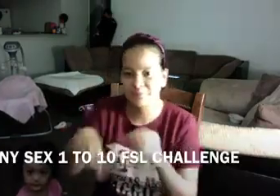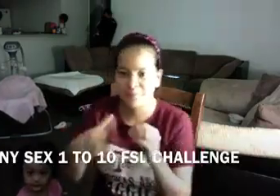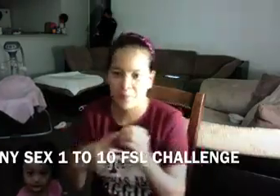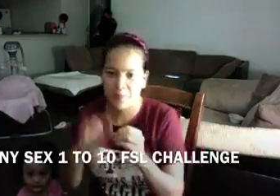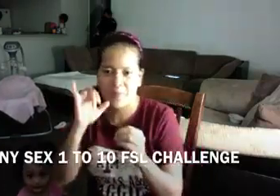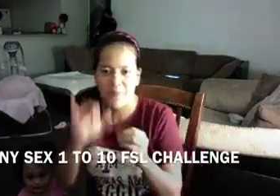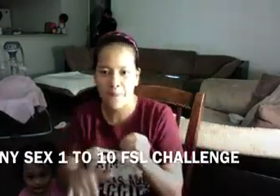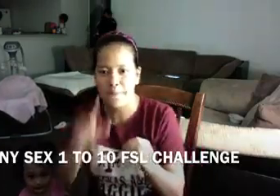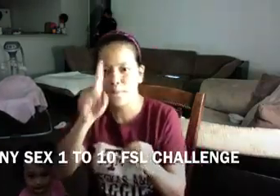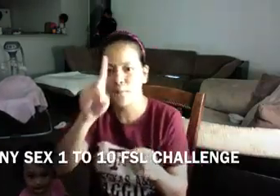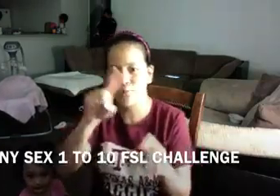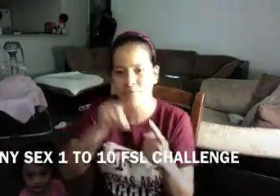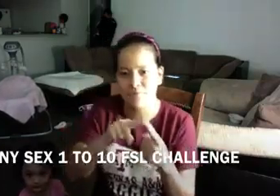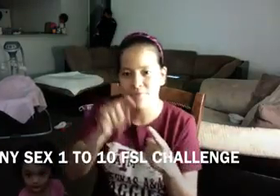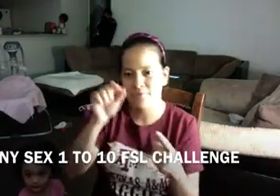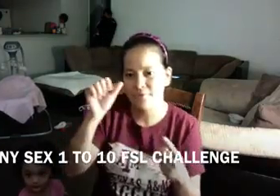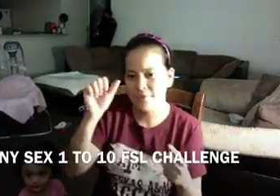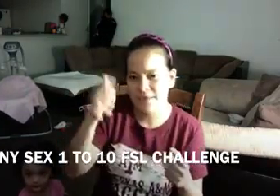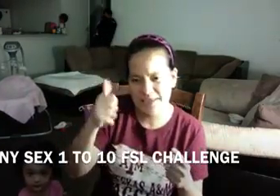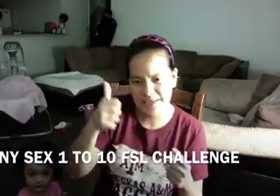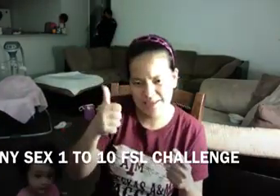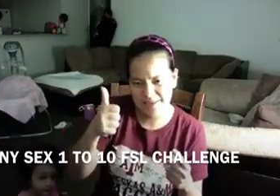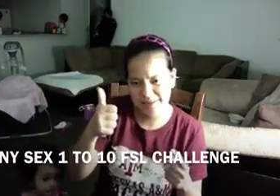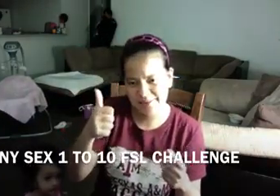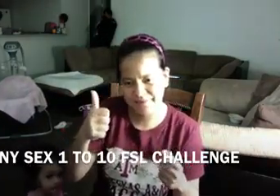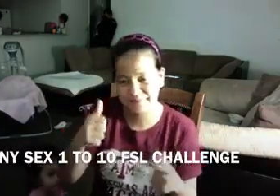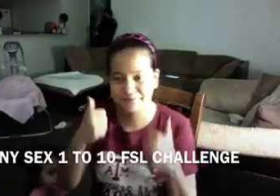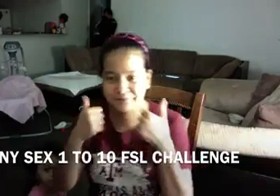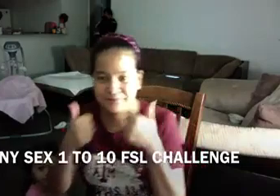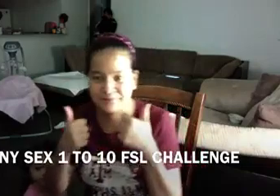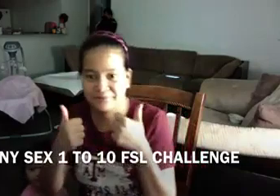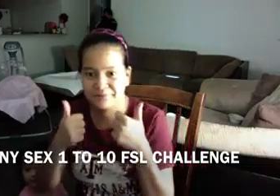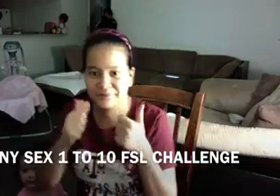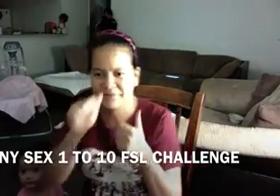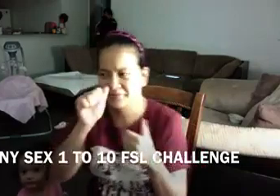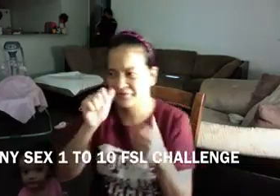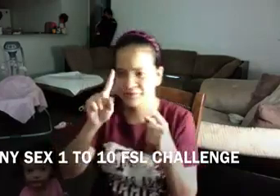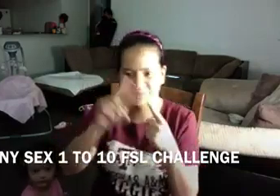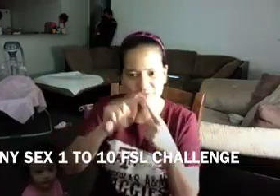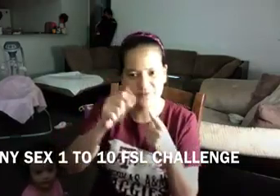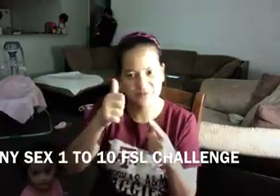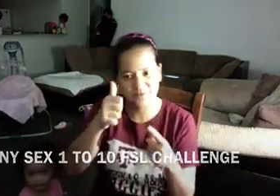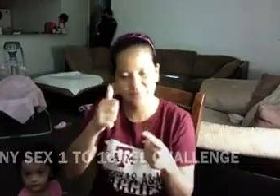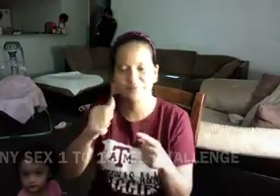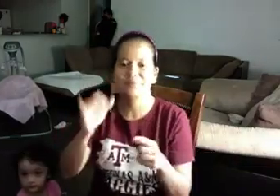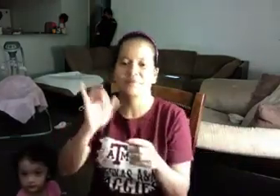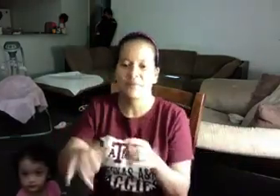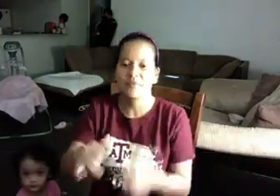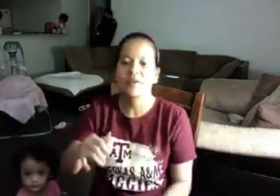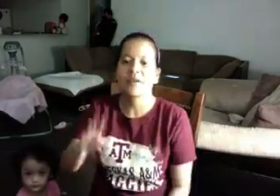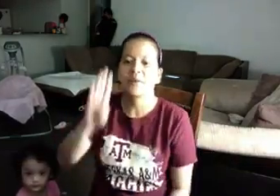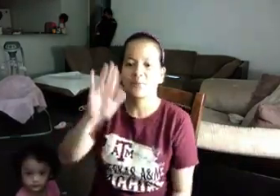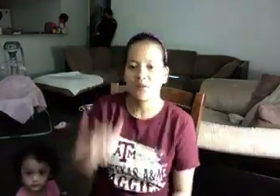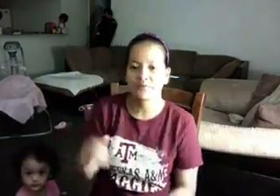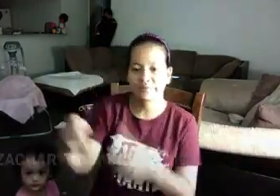okay. Beep, ready, good luck, go! Okay, um,